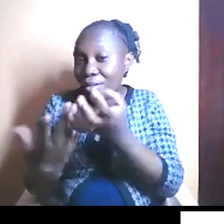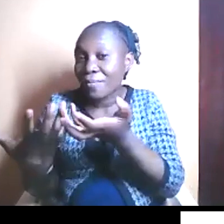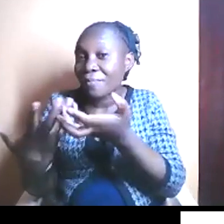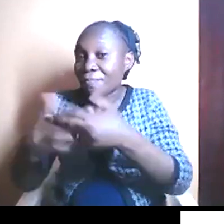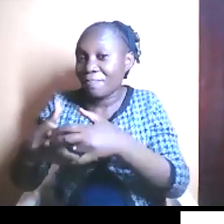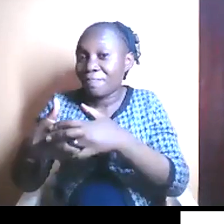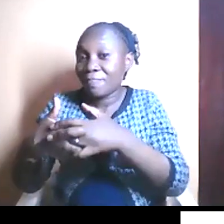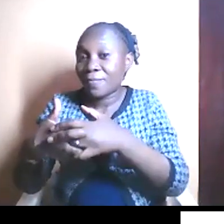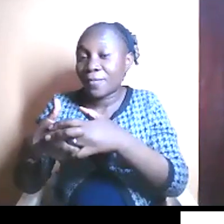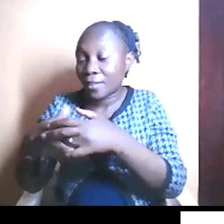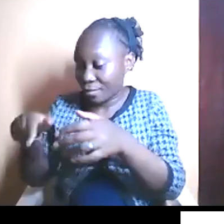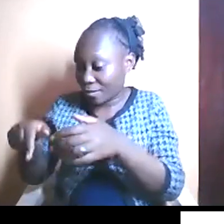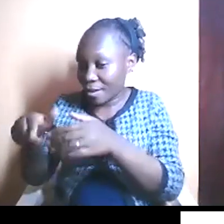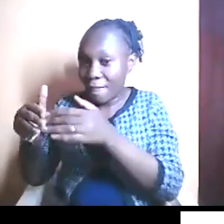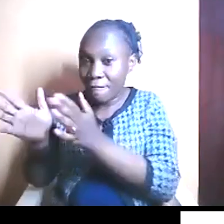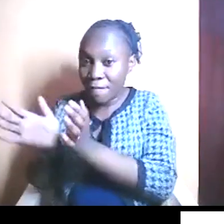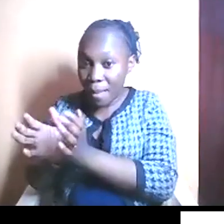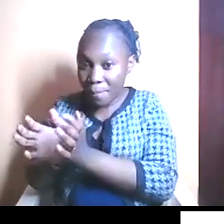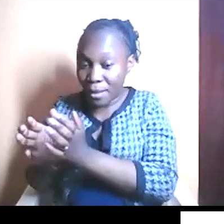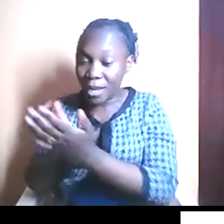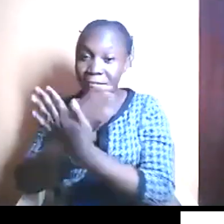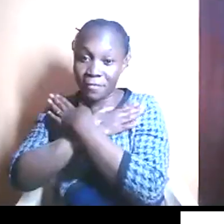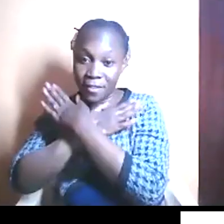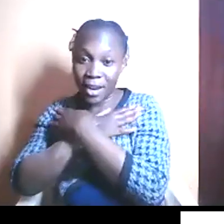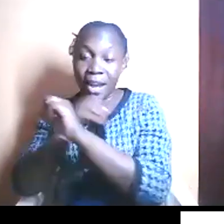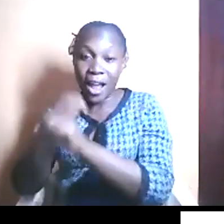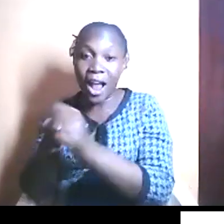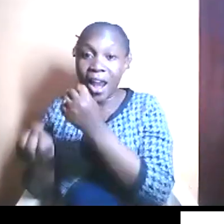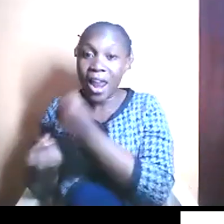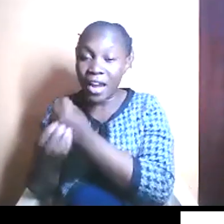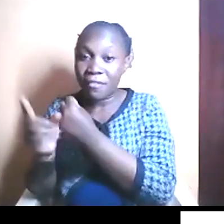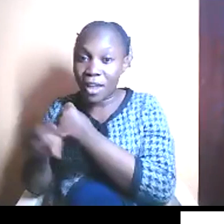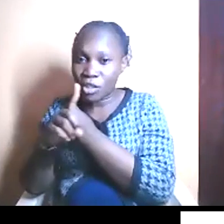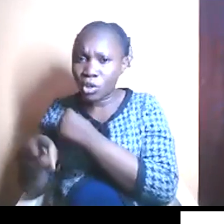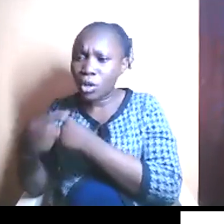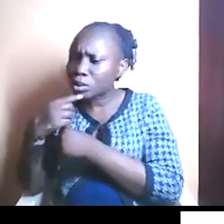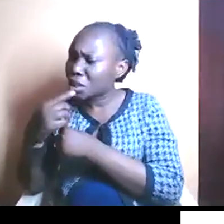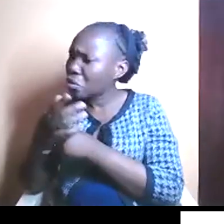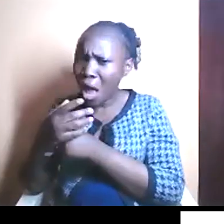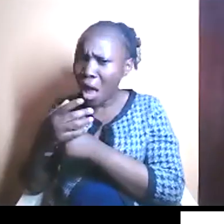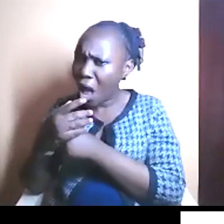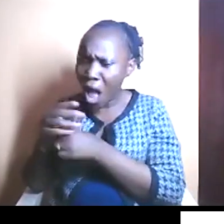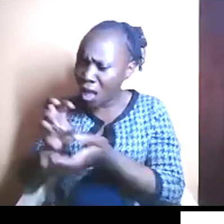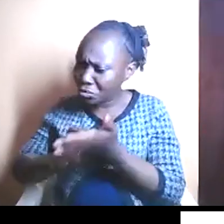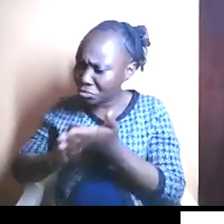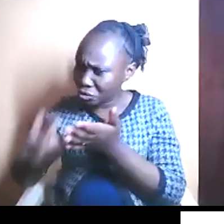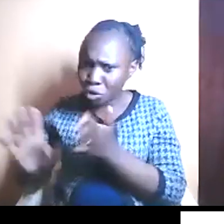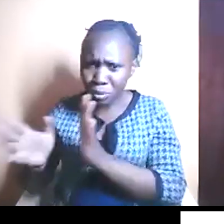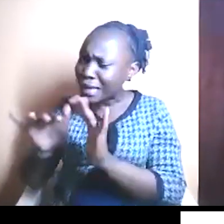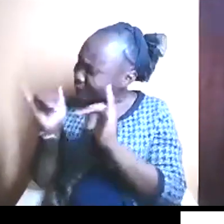friends may sometimes give you the wrong advice. They want you to stay because of the convenience of the big salary they